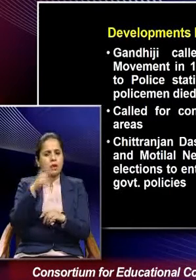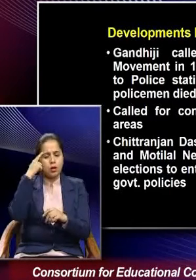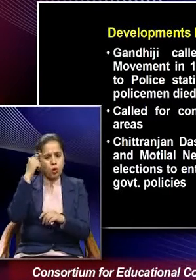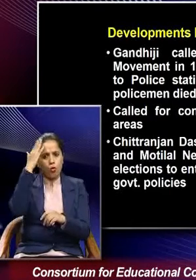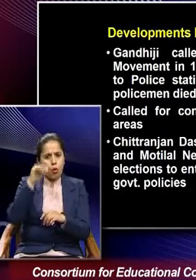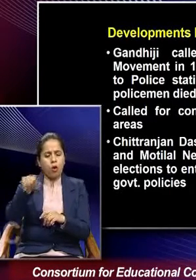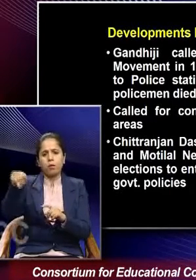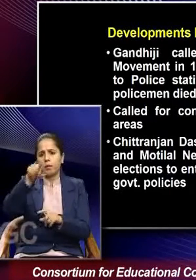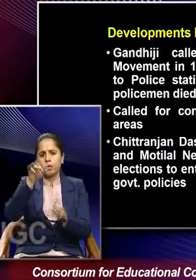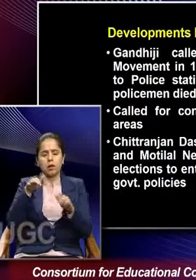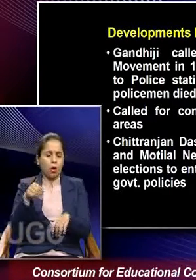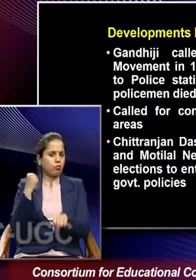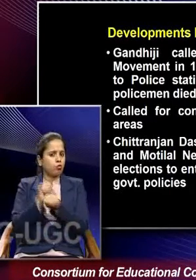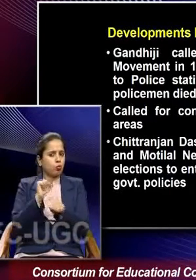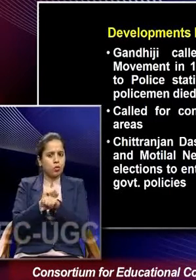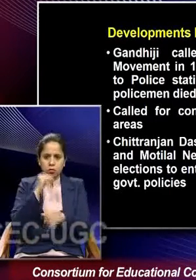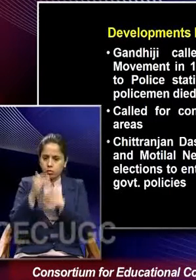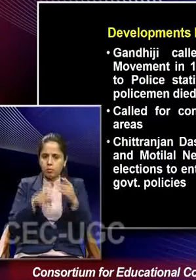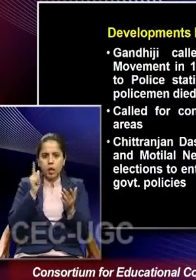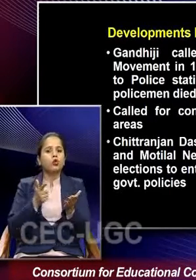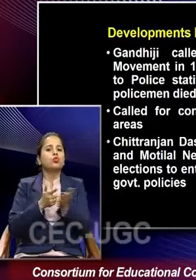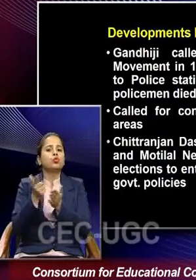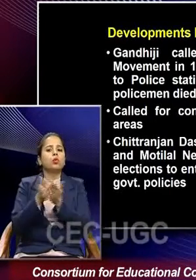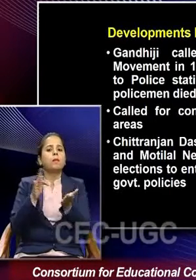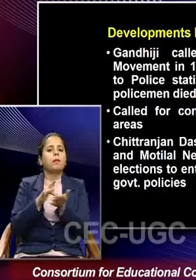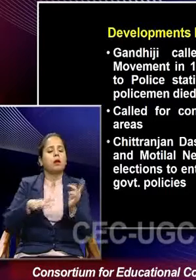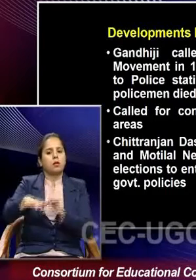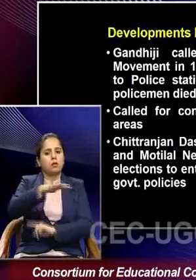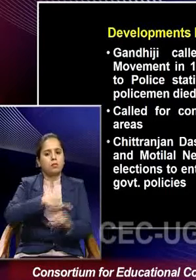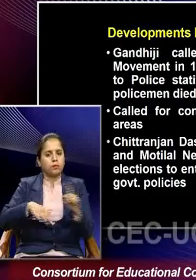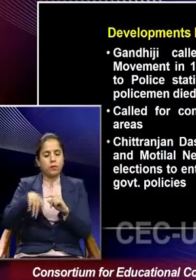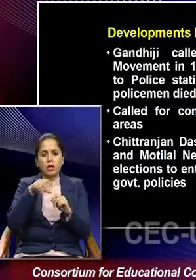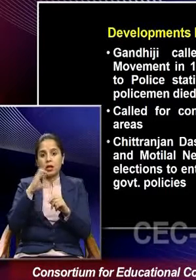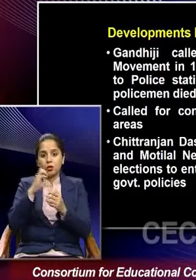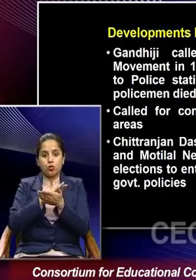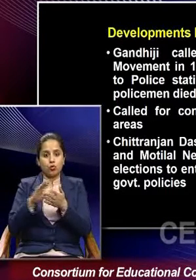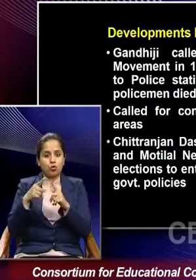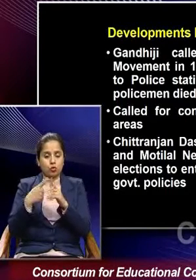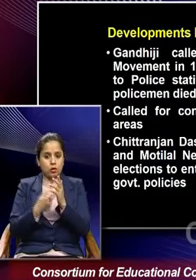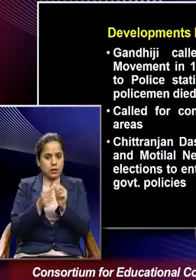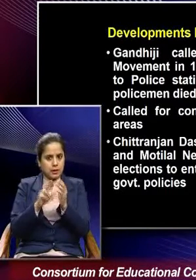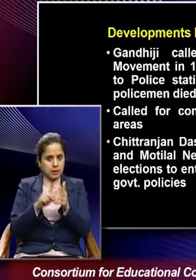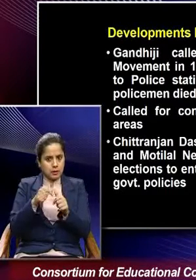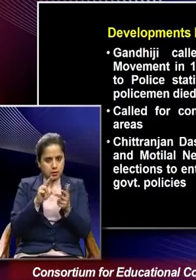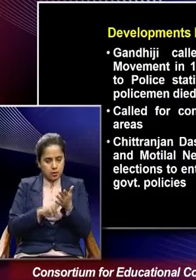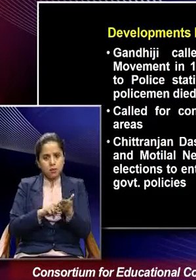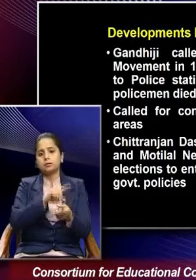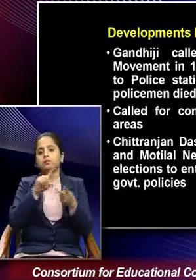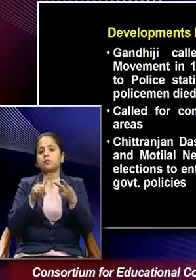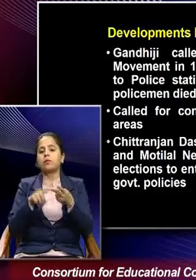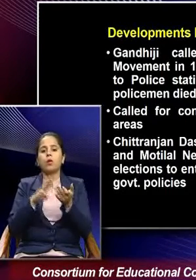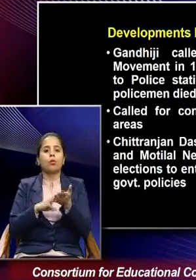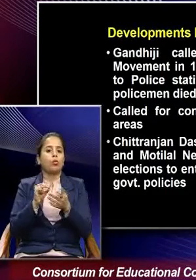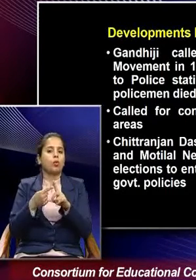for constructive works in rural areas. Chittaranjan Das and Motilal Nehru,